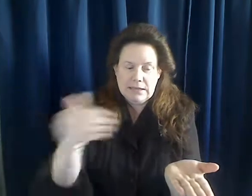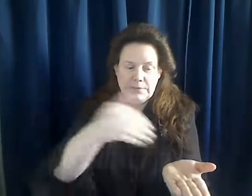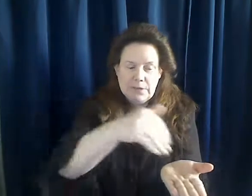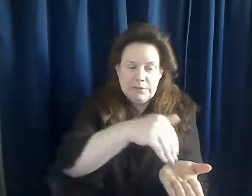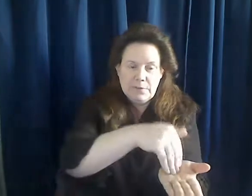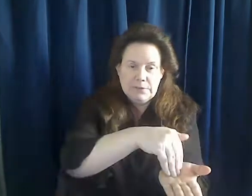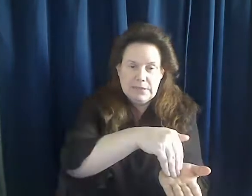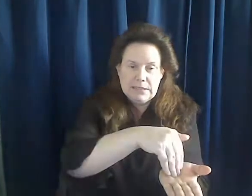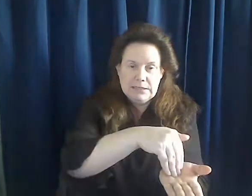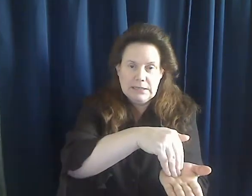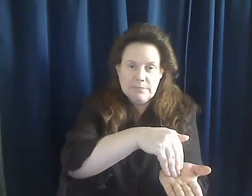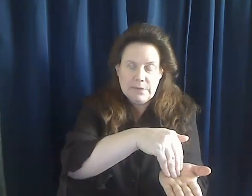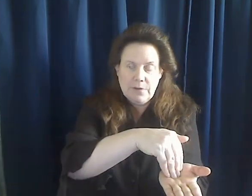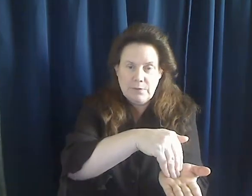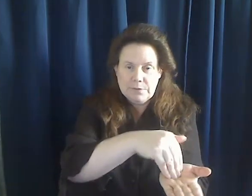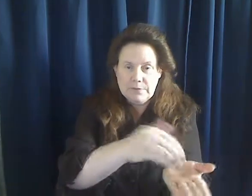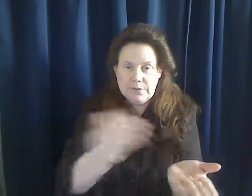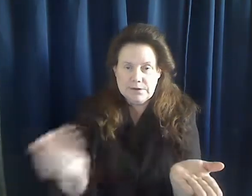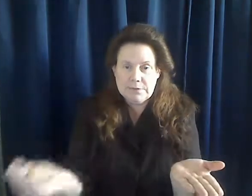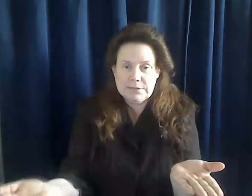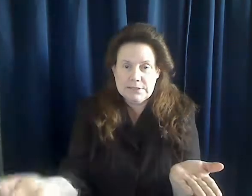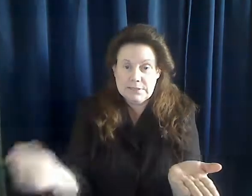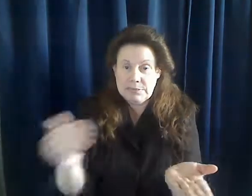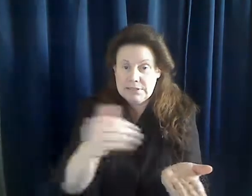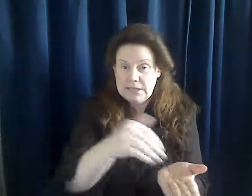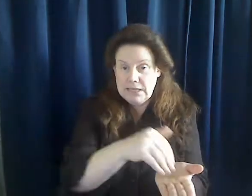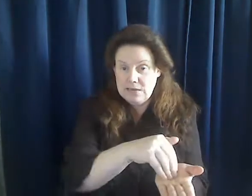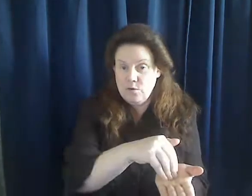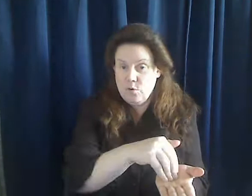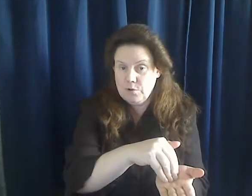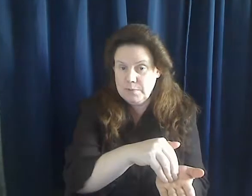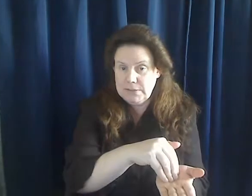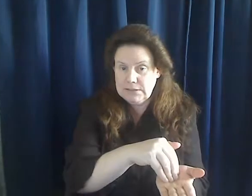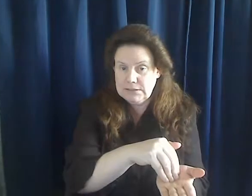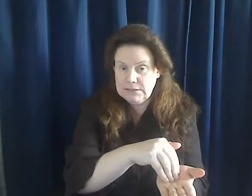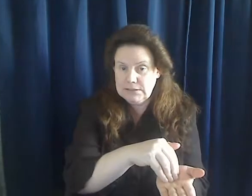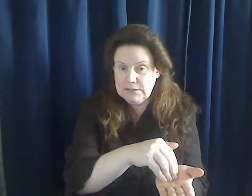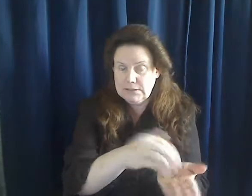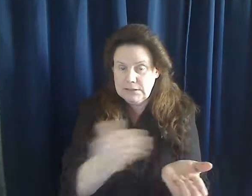I'm coming up and landing in my palm with my fingertips. This means again or repeat.